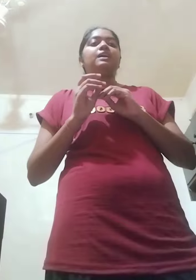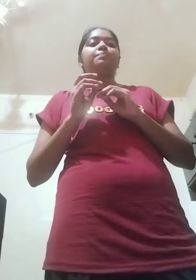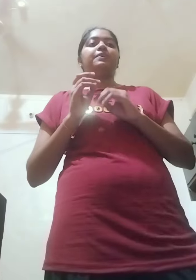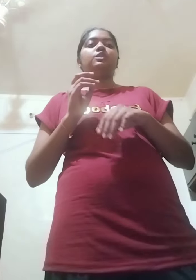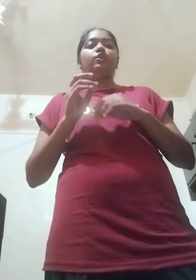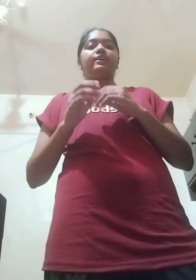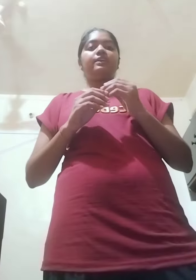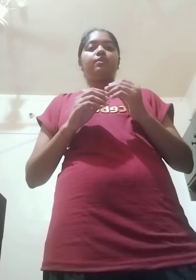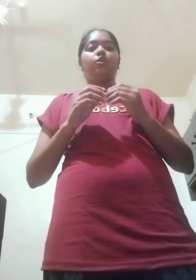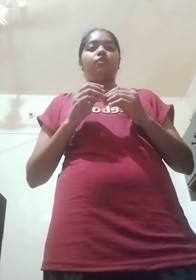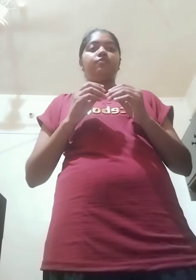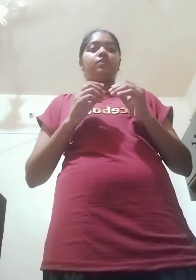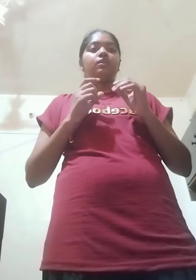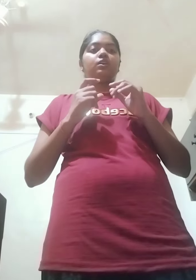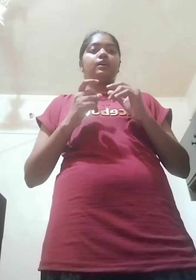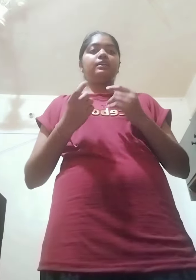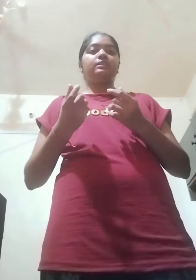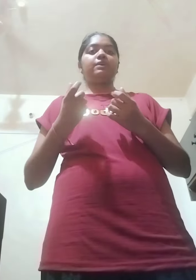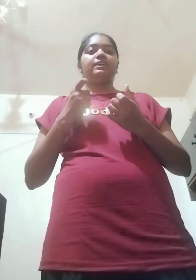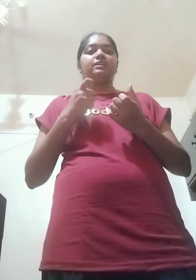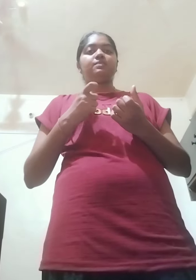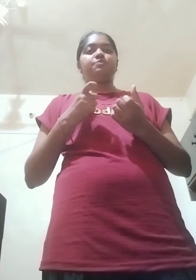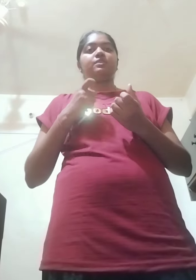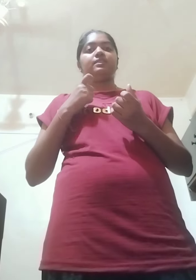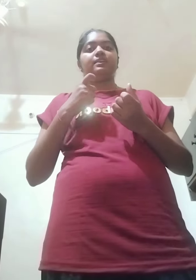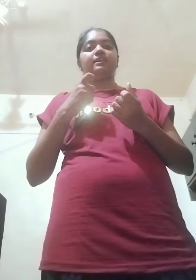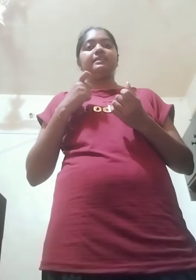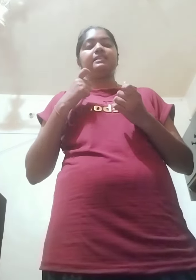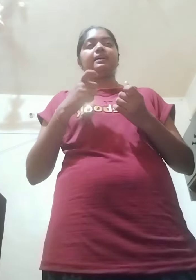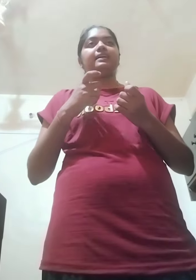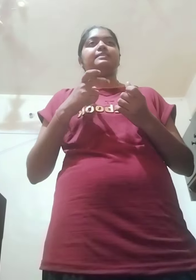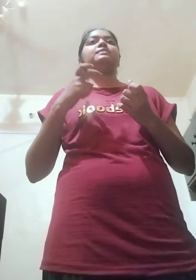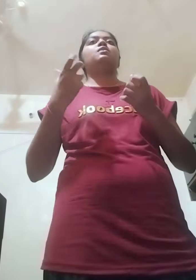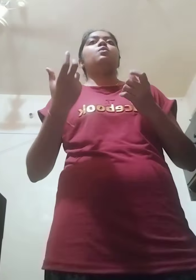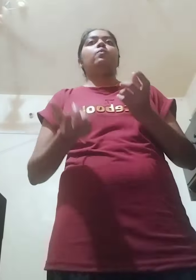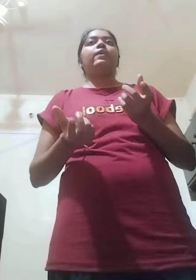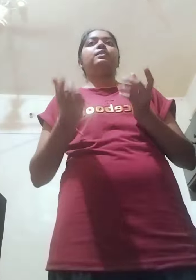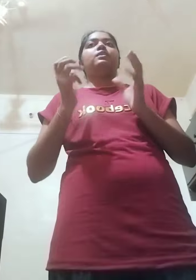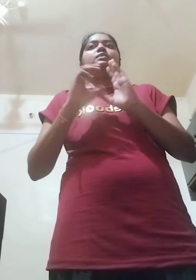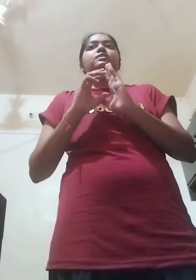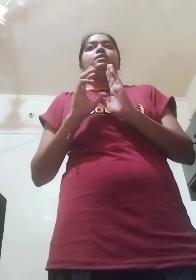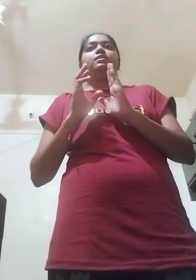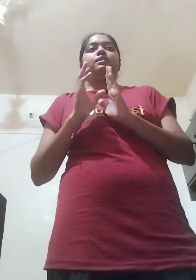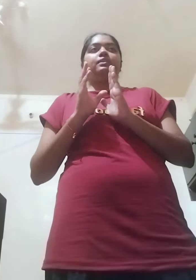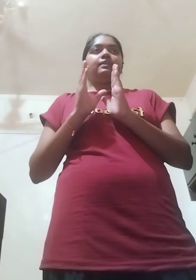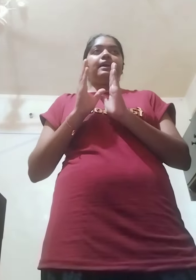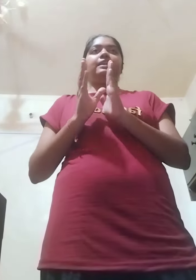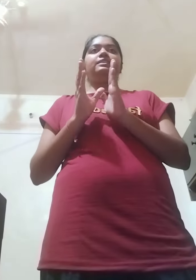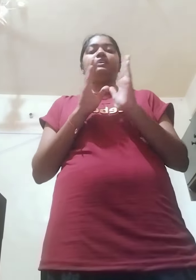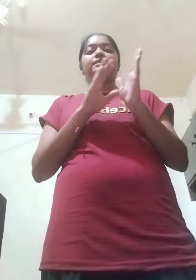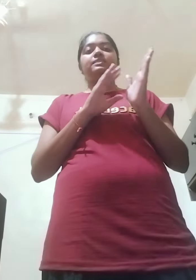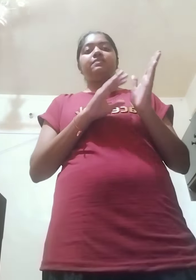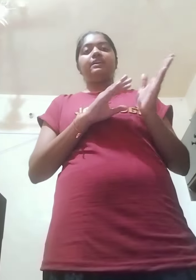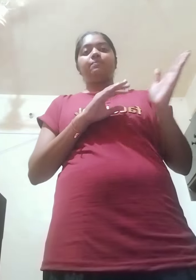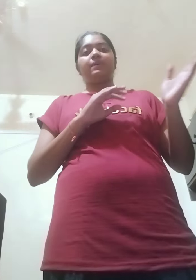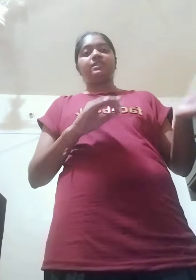example of arithmetic exception is arises when the anything is divided by 0.